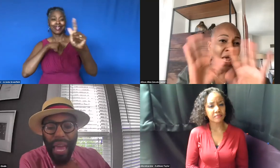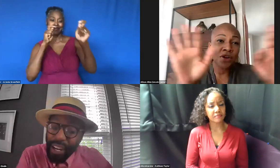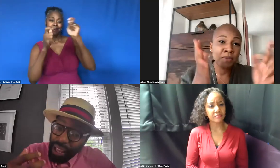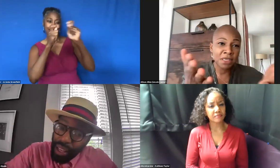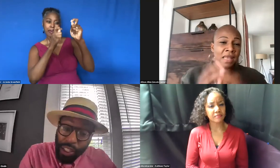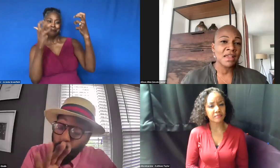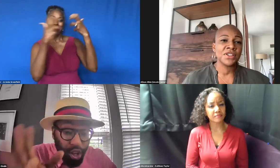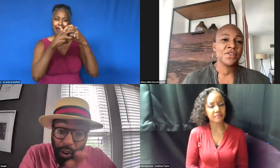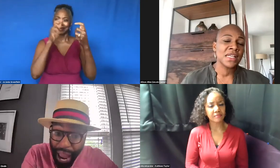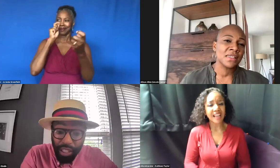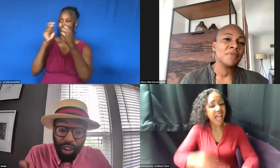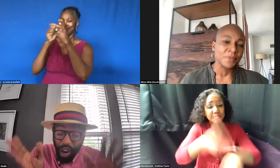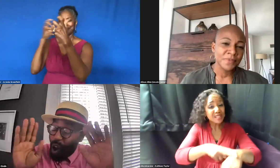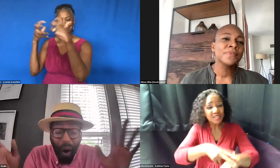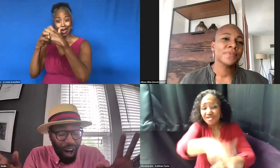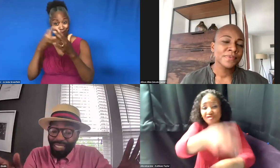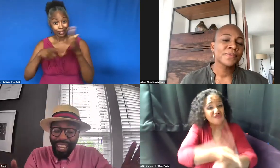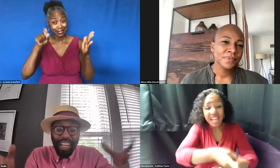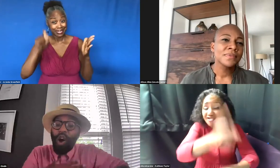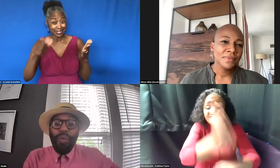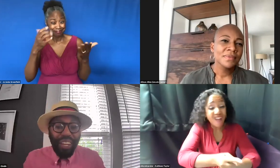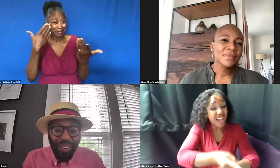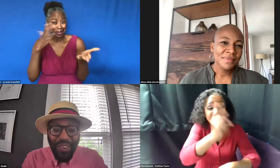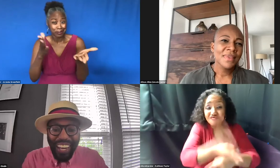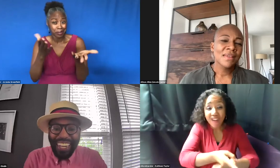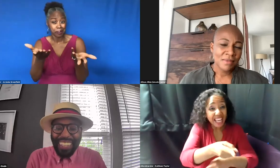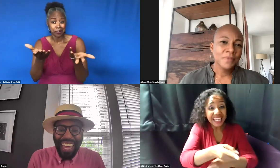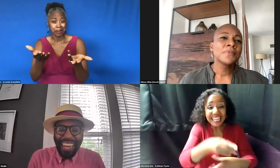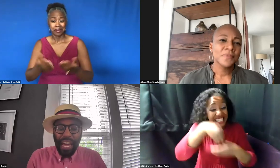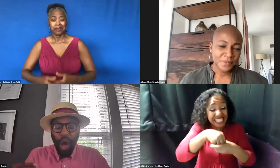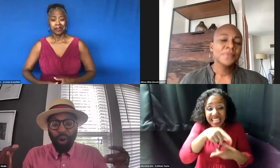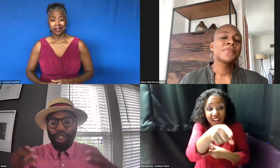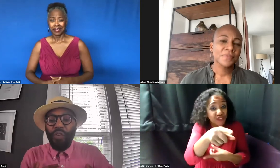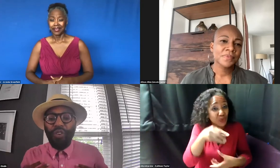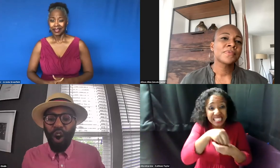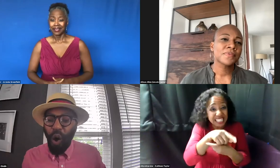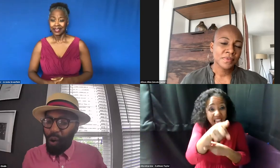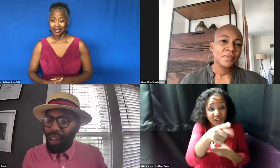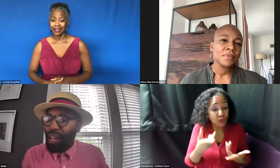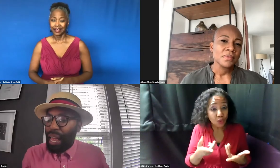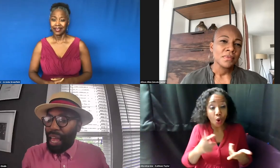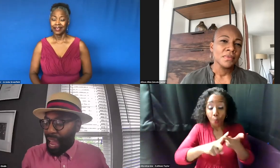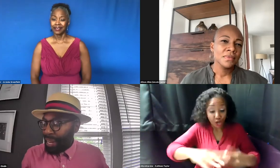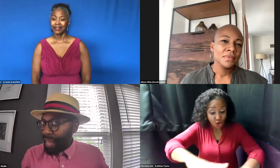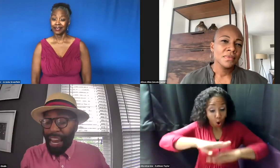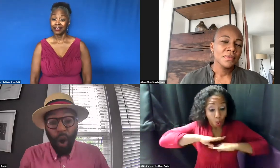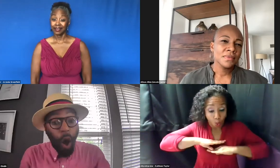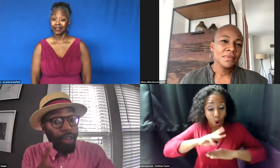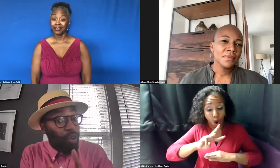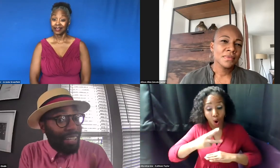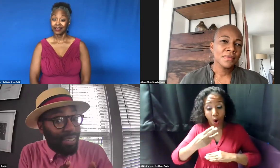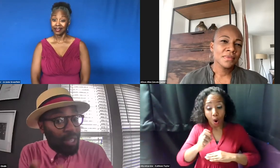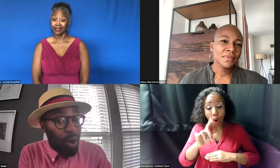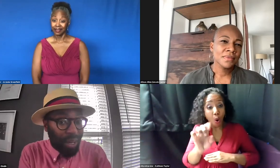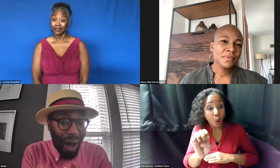Absolutely. At the time. I don't know, but I No, you're right. You're on, and it's all within you. That is the thing. Like, once you're fully whole, and all